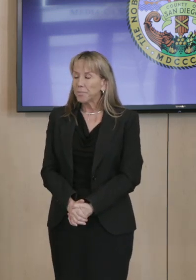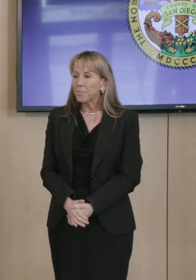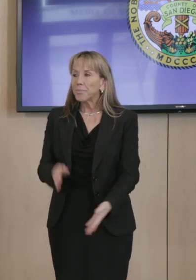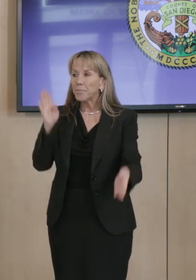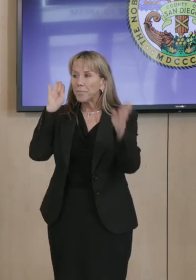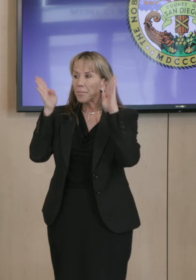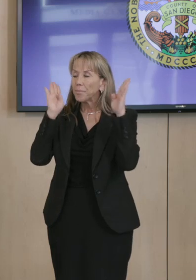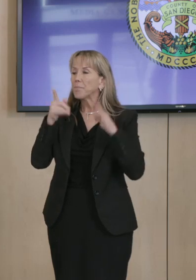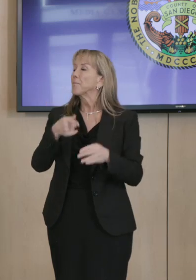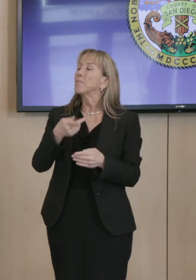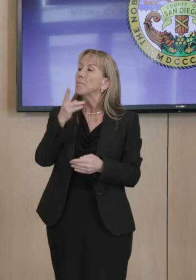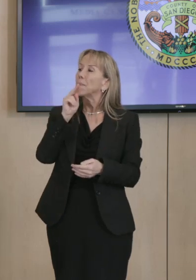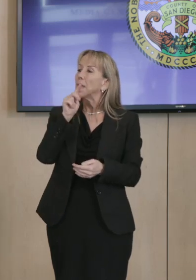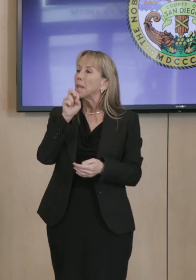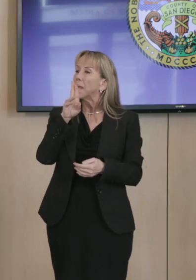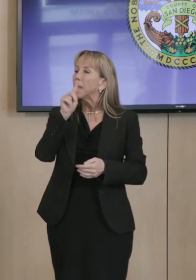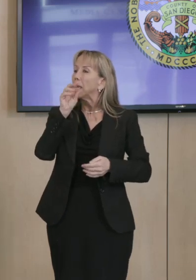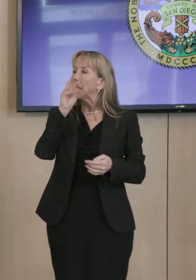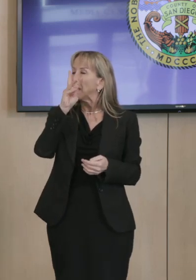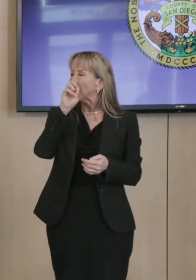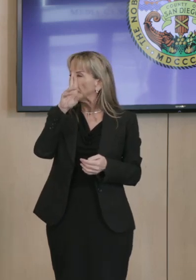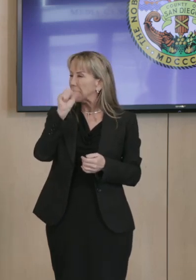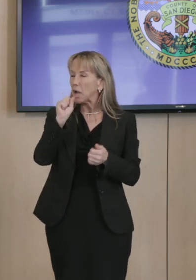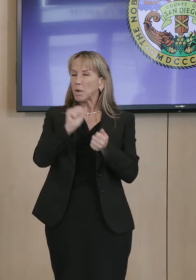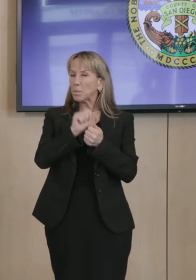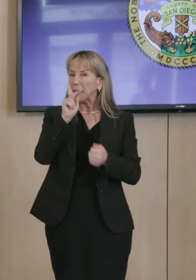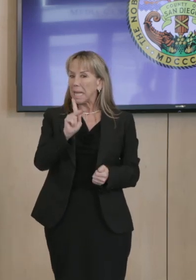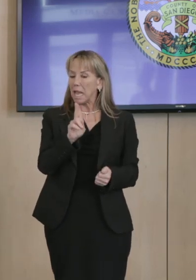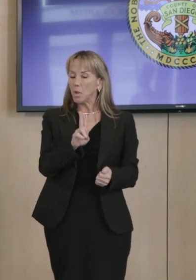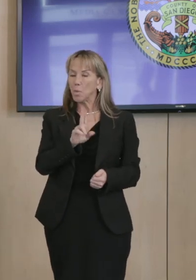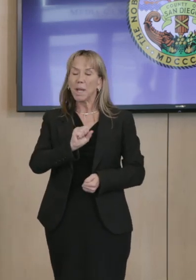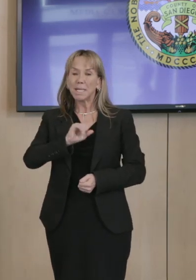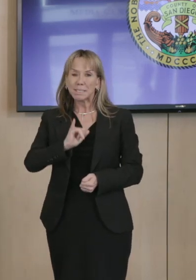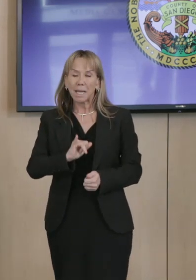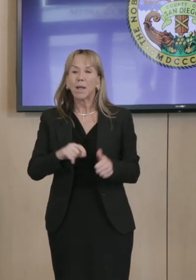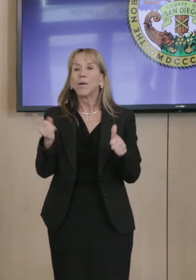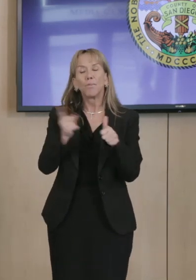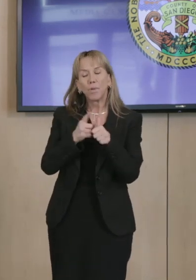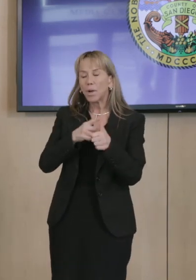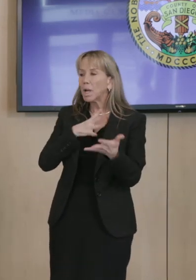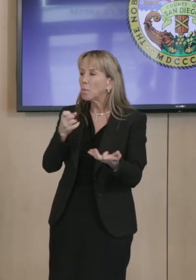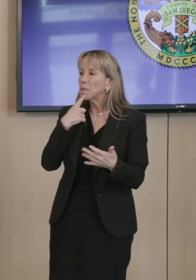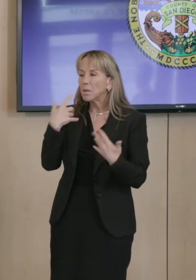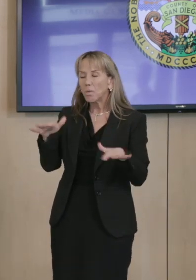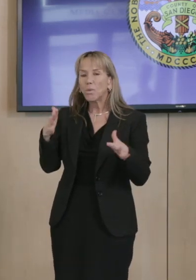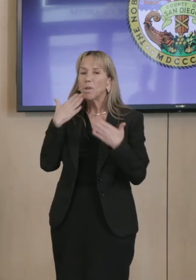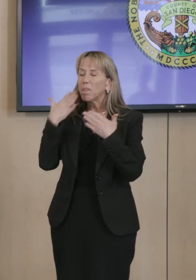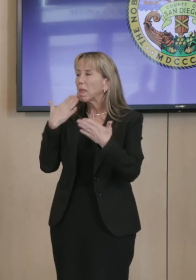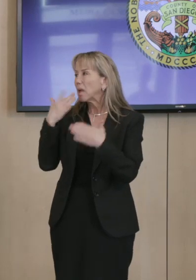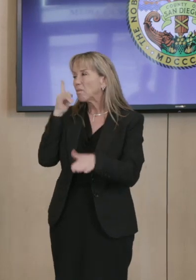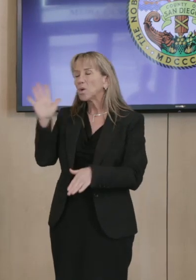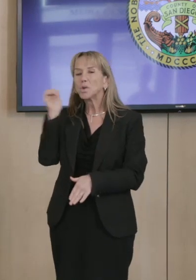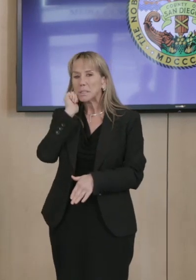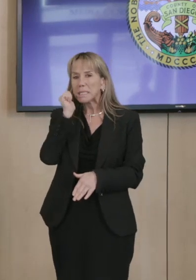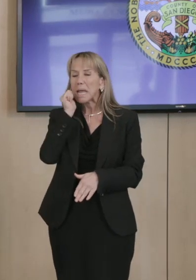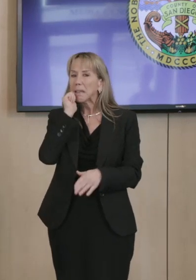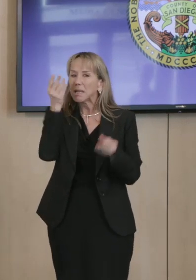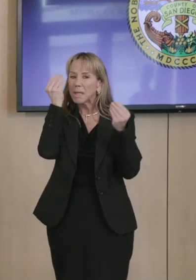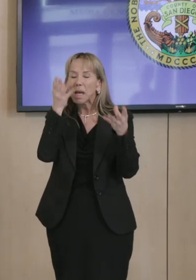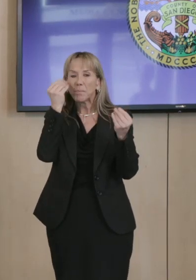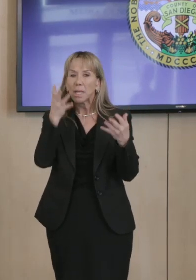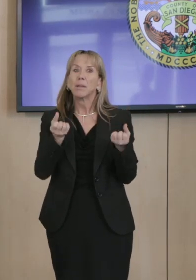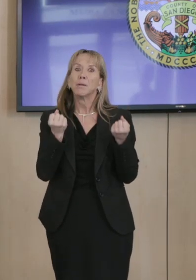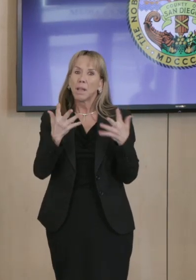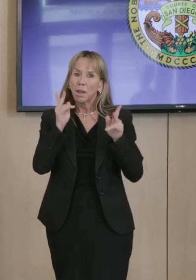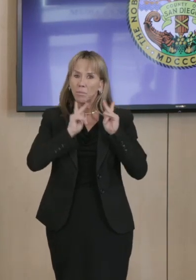Hi, this is Hunter Sowards with KUSI. And first of all, I just want to say thank you so much for these daily updates. I know that a lot of people depend